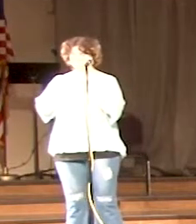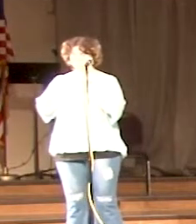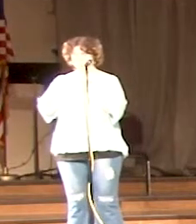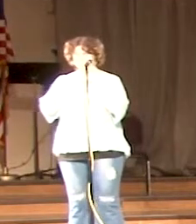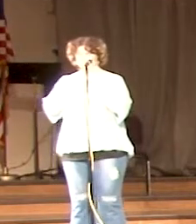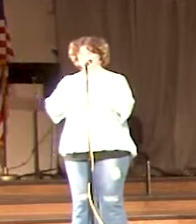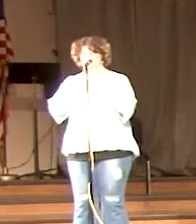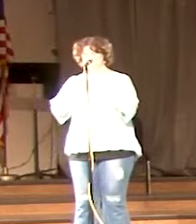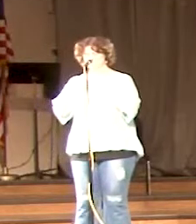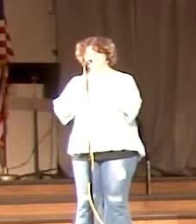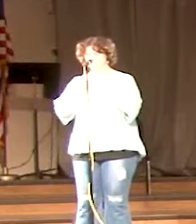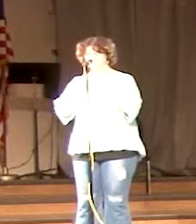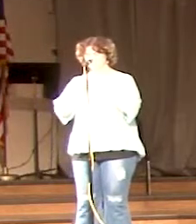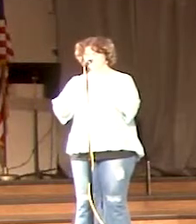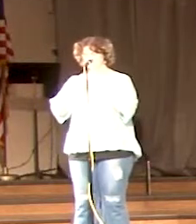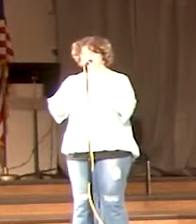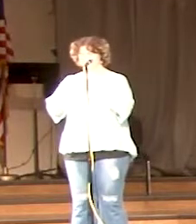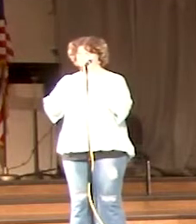So,